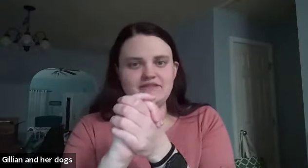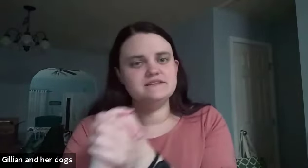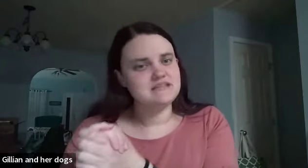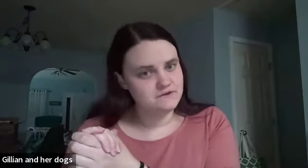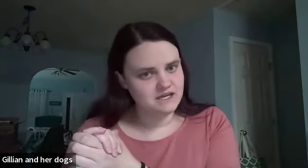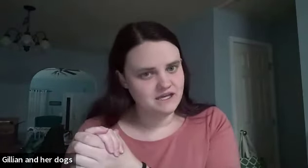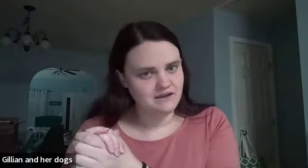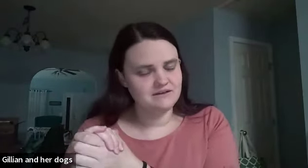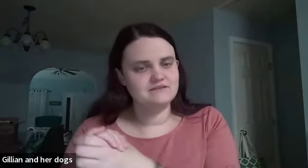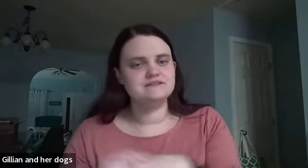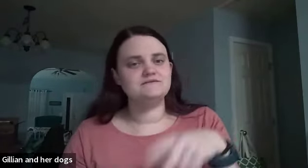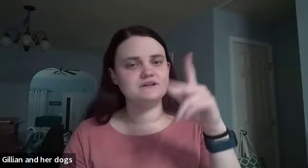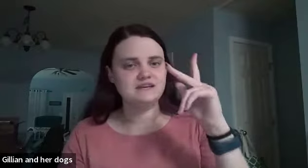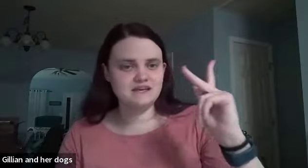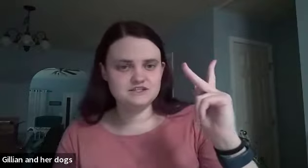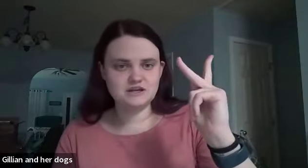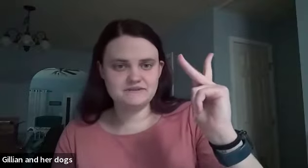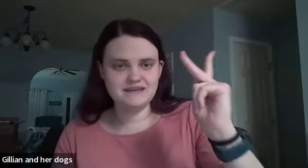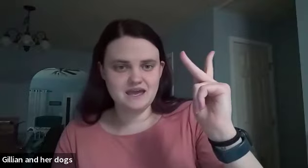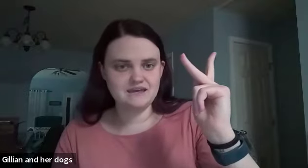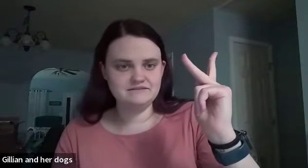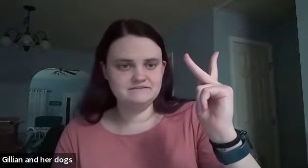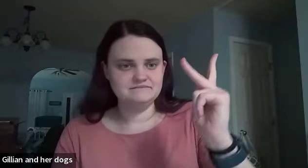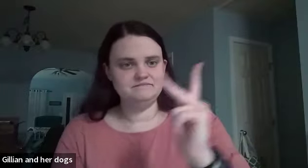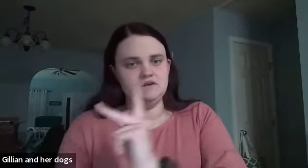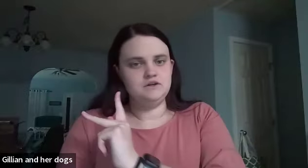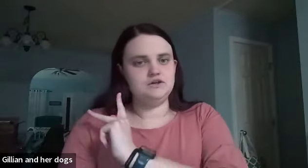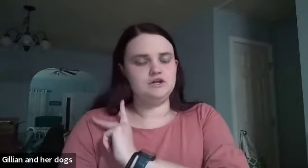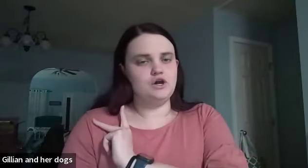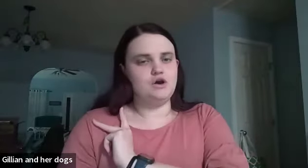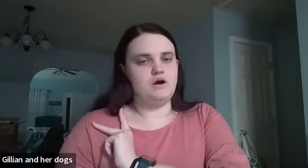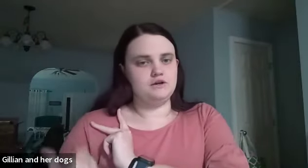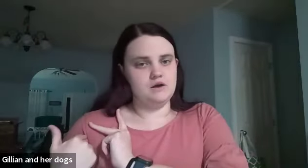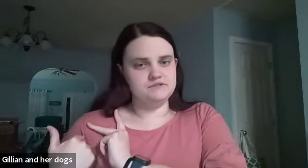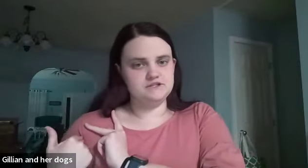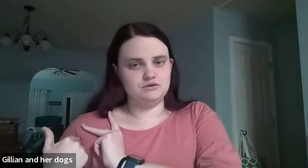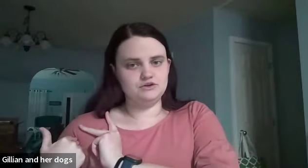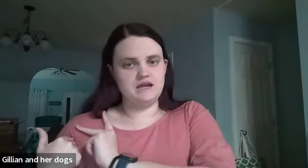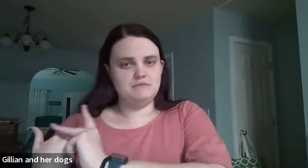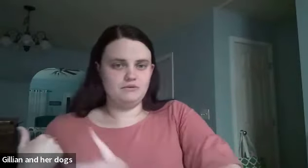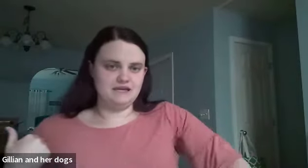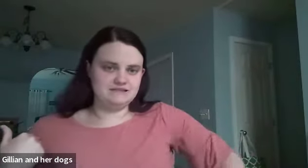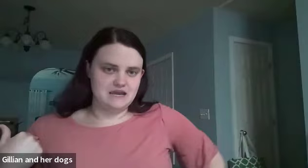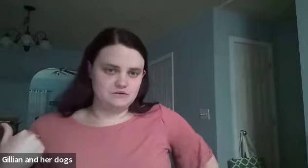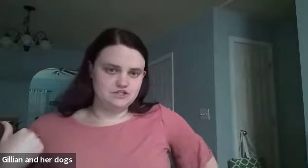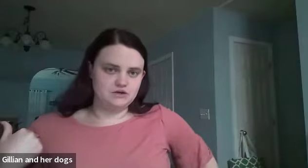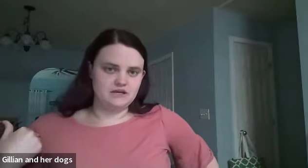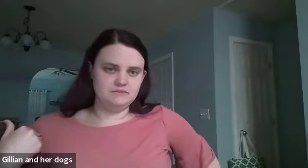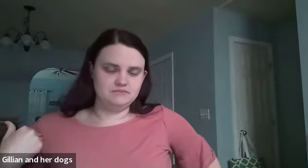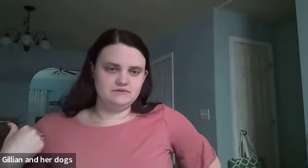And then the sign for king. The sign for king is you're gonna have a K. You're gonna go on your opposite shoulder and bring it down to your hip.